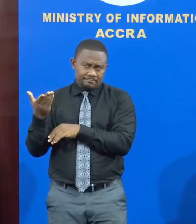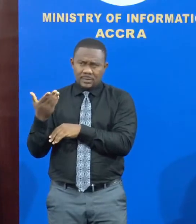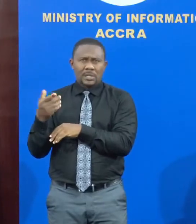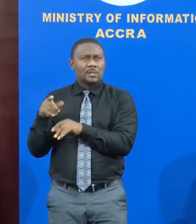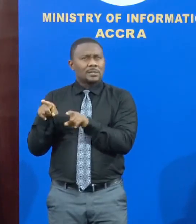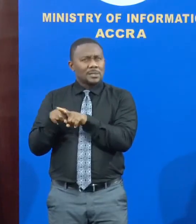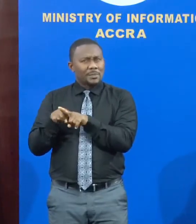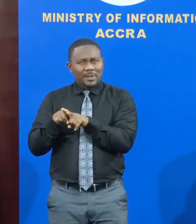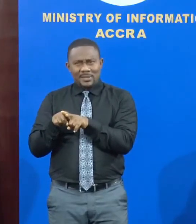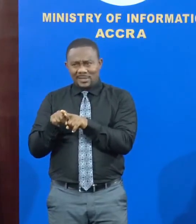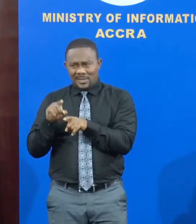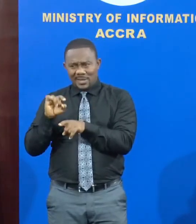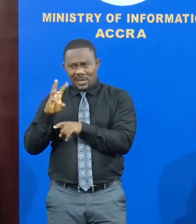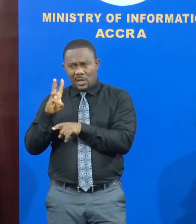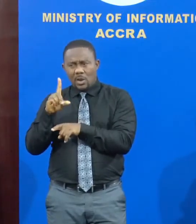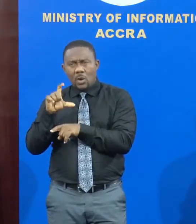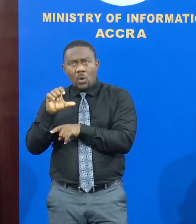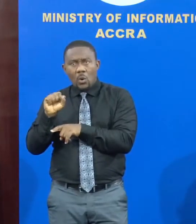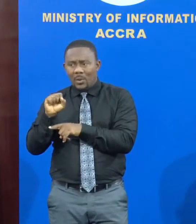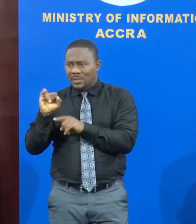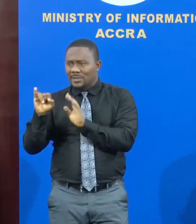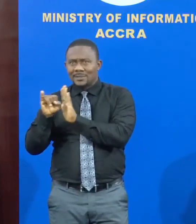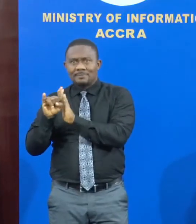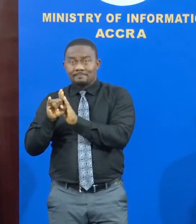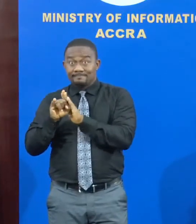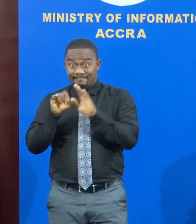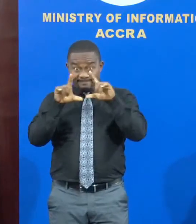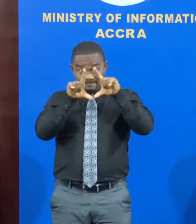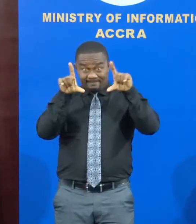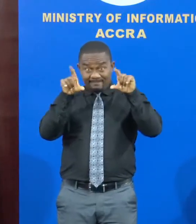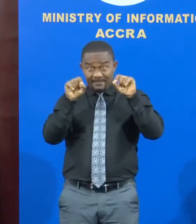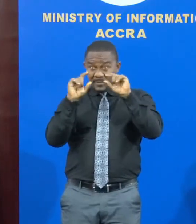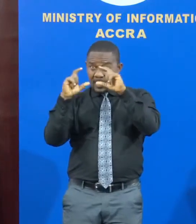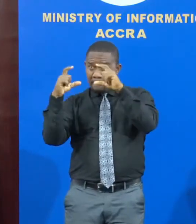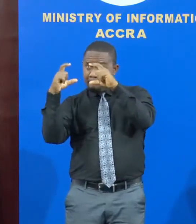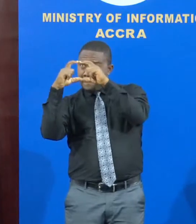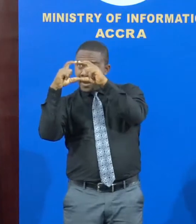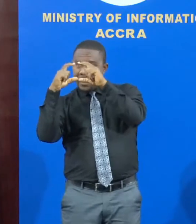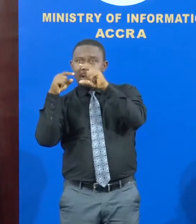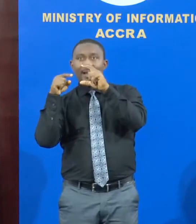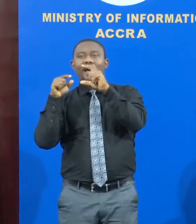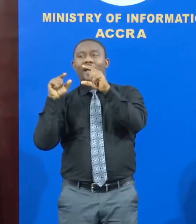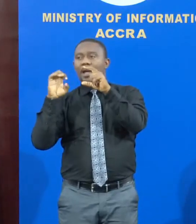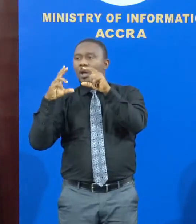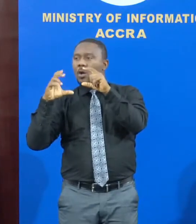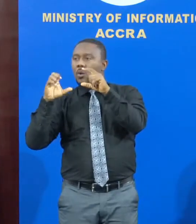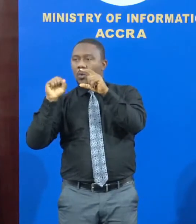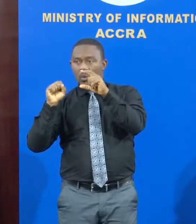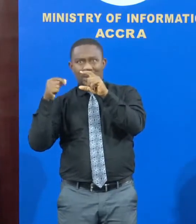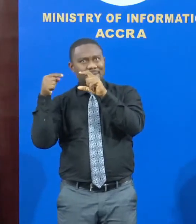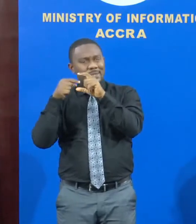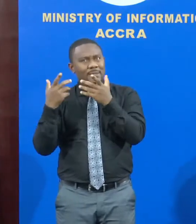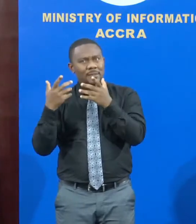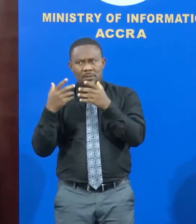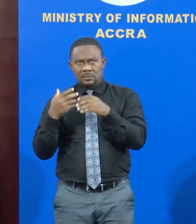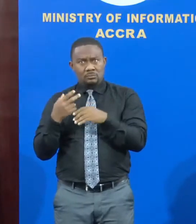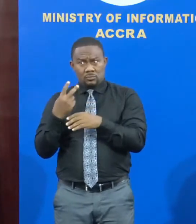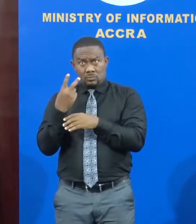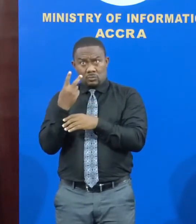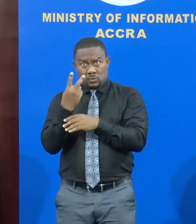identity card, hence the label on the top of the Ghana card, ECOWAS identity card, thereby fusing two different